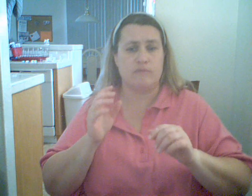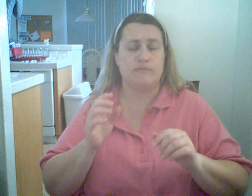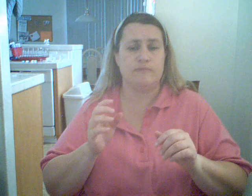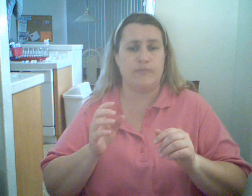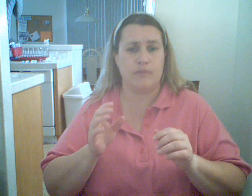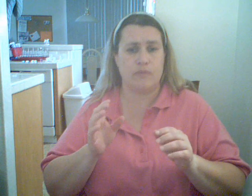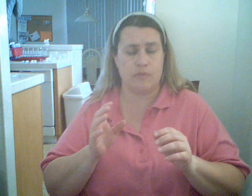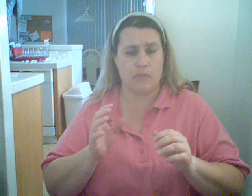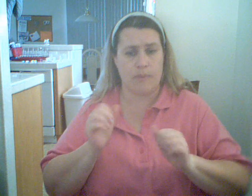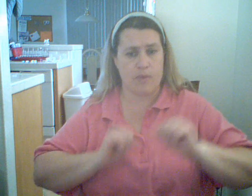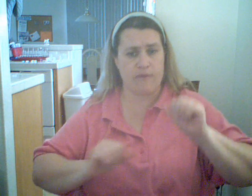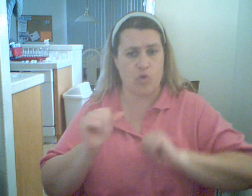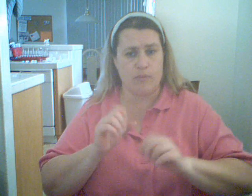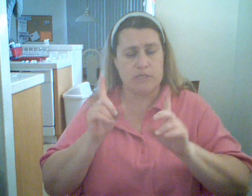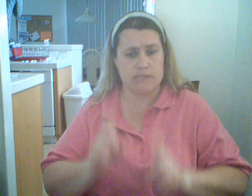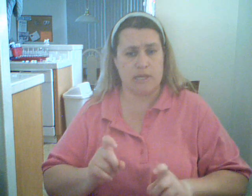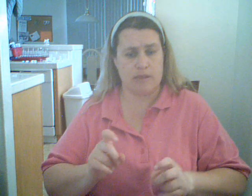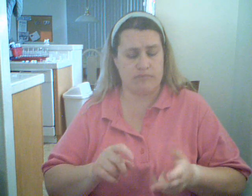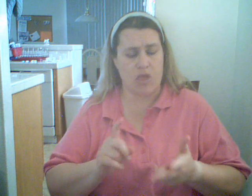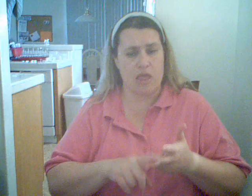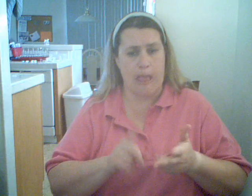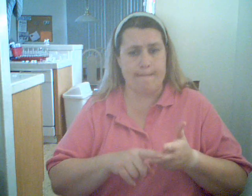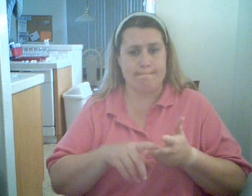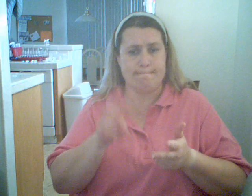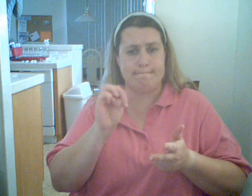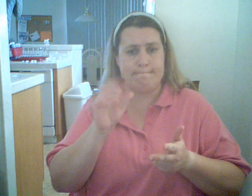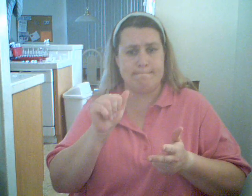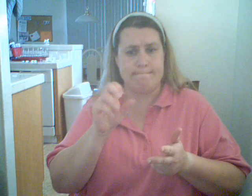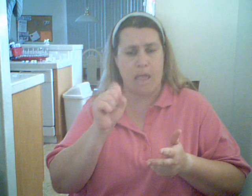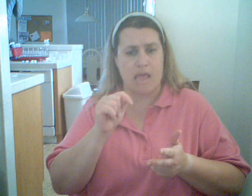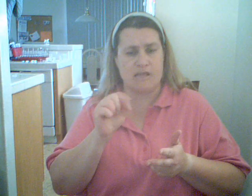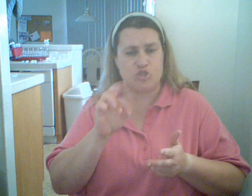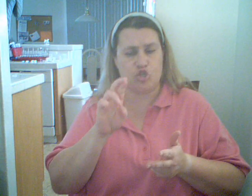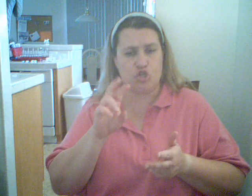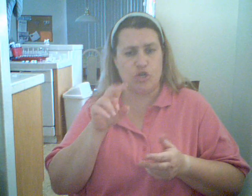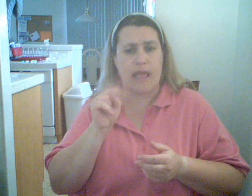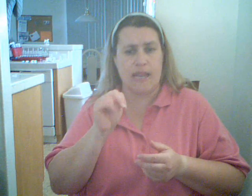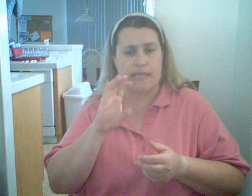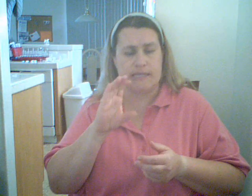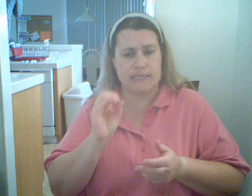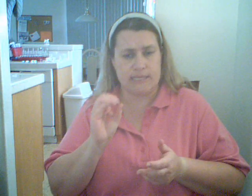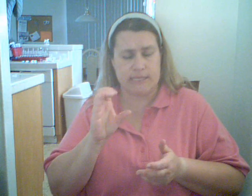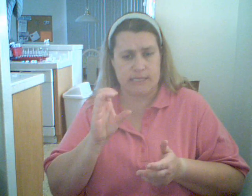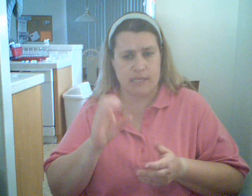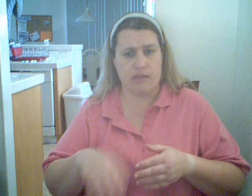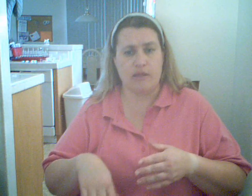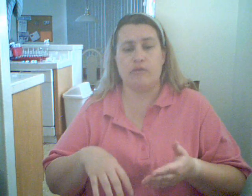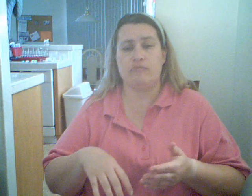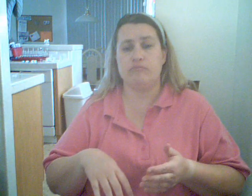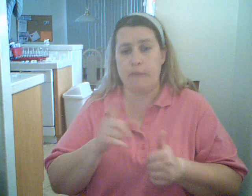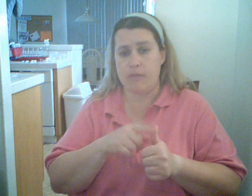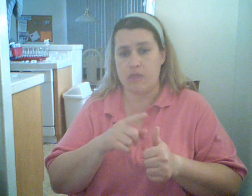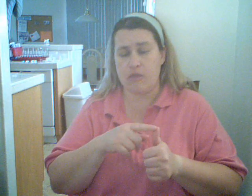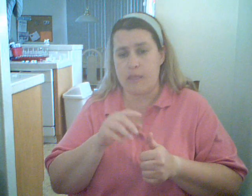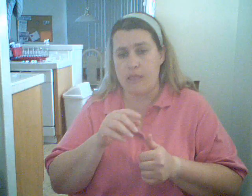Master. To be an NIC Master, you will have passed the knowledge exam. You will have scored within